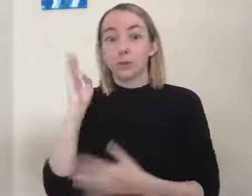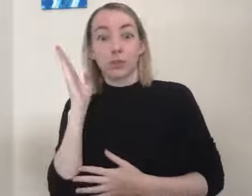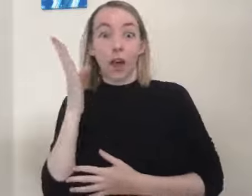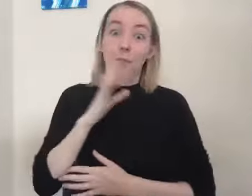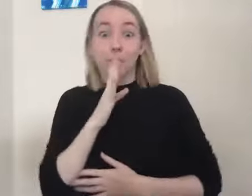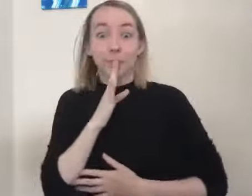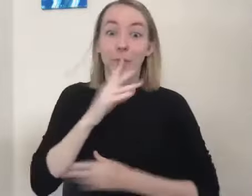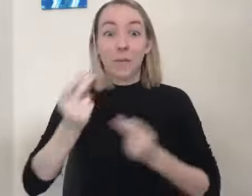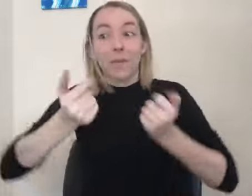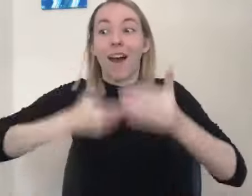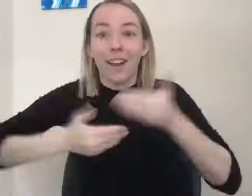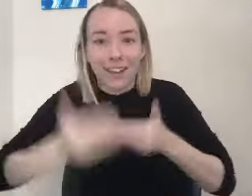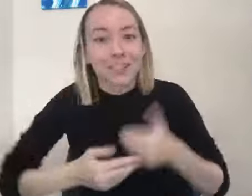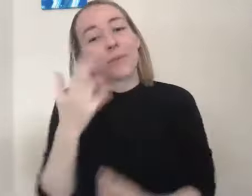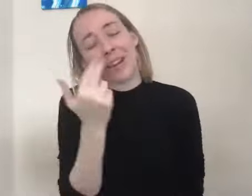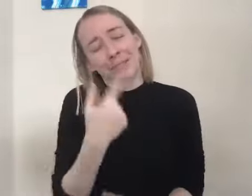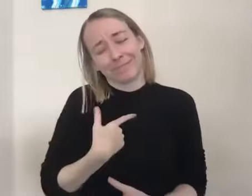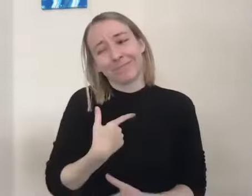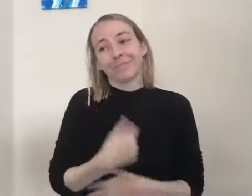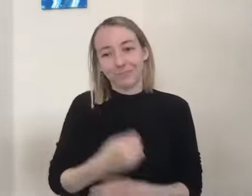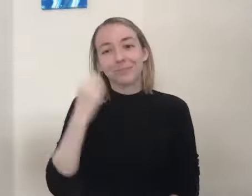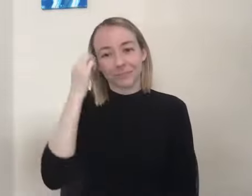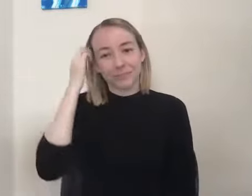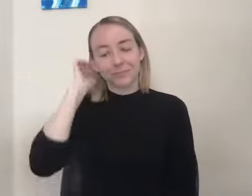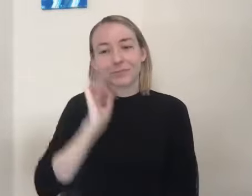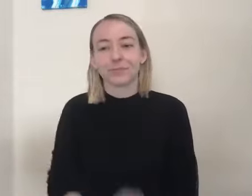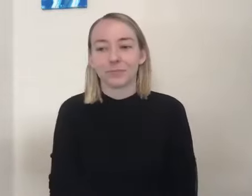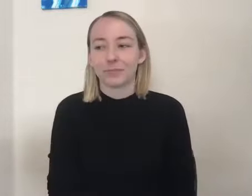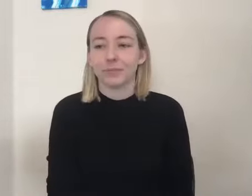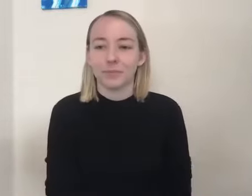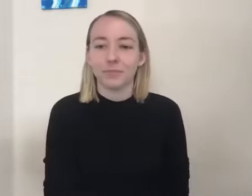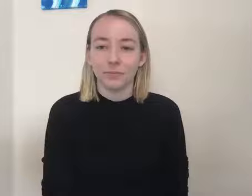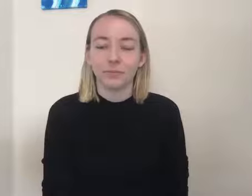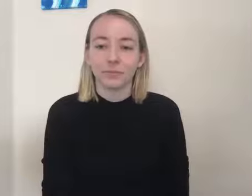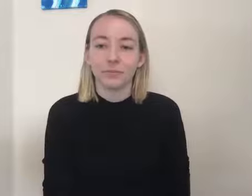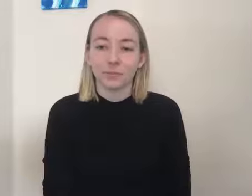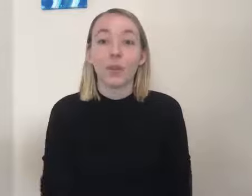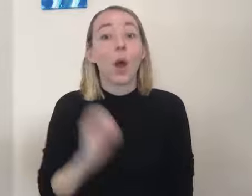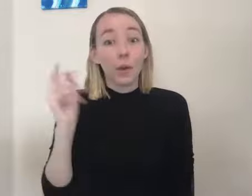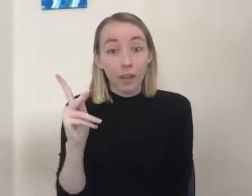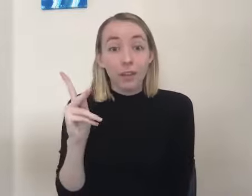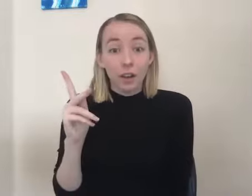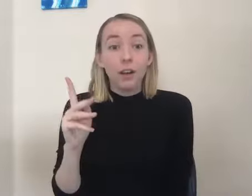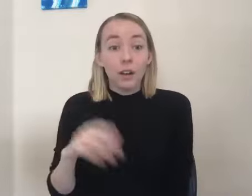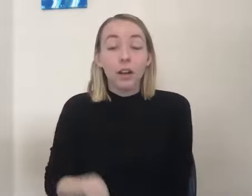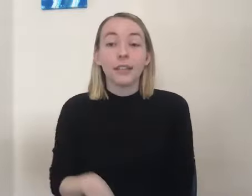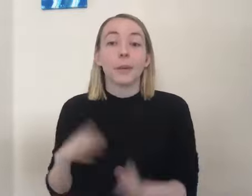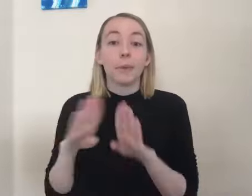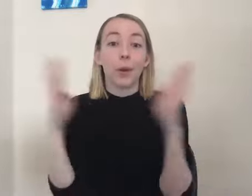just crack me up. The cross and don't know how fast to get the nails on. I thought I was going to